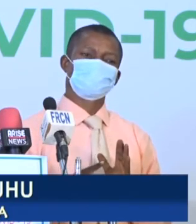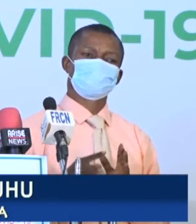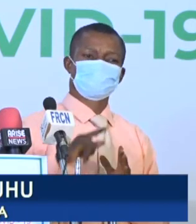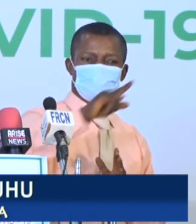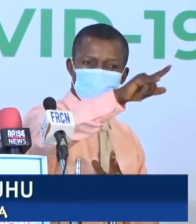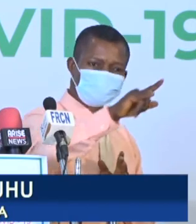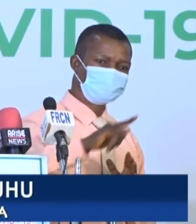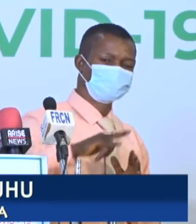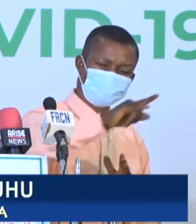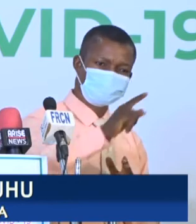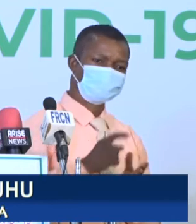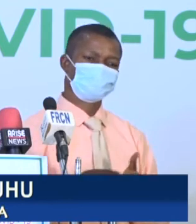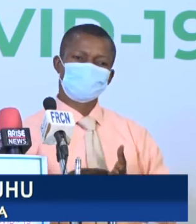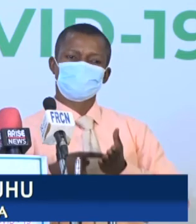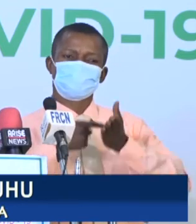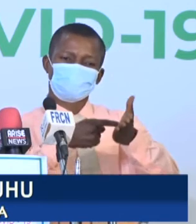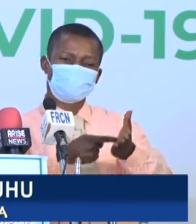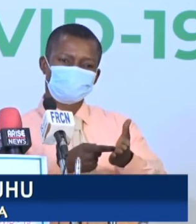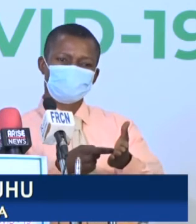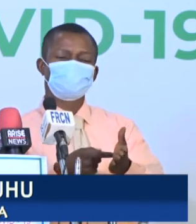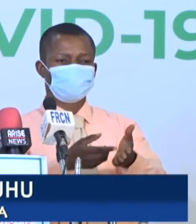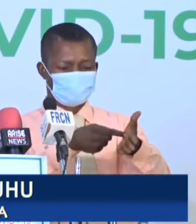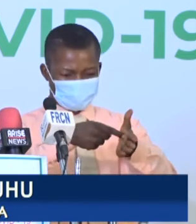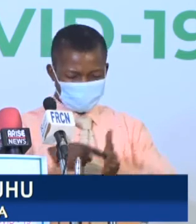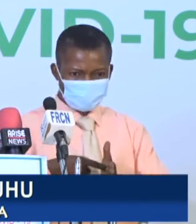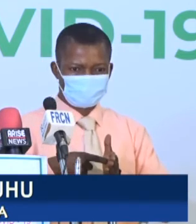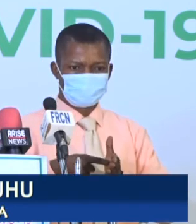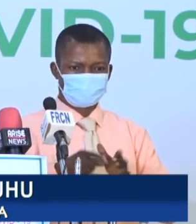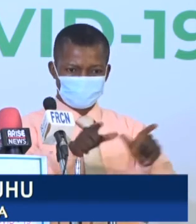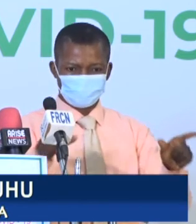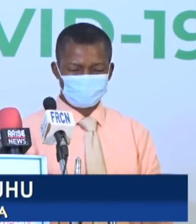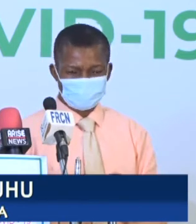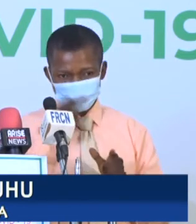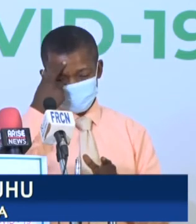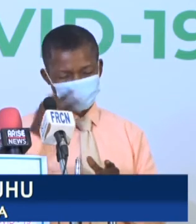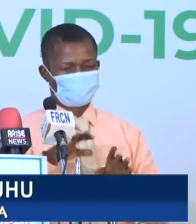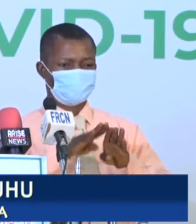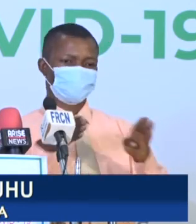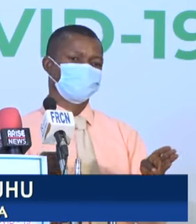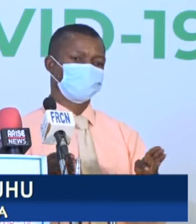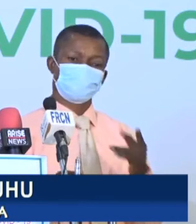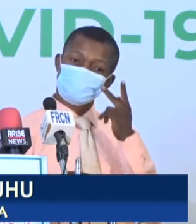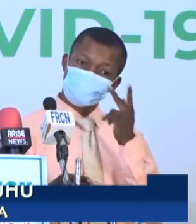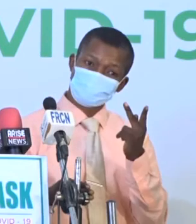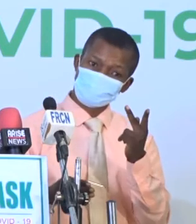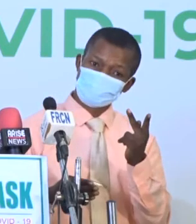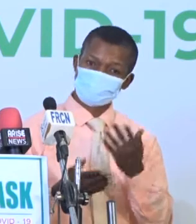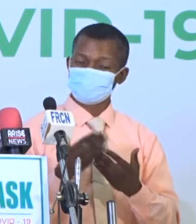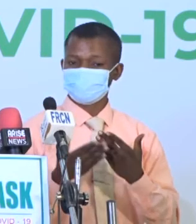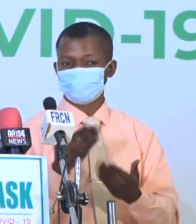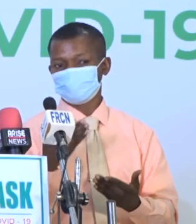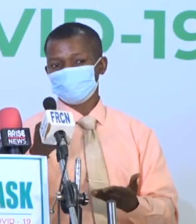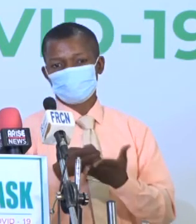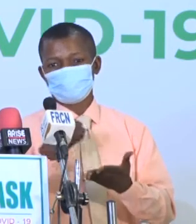seats has significantly gone down, while the demand domestically since we opened is going up. So it's simple